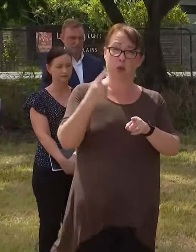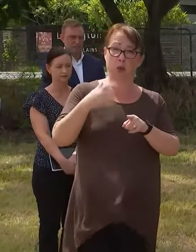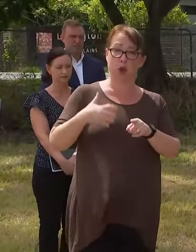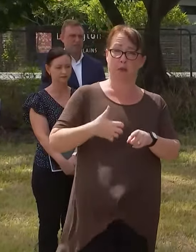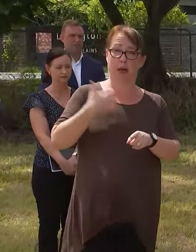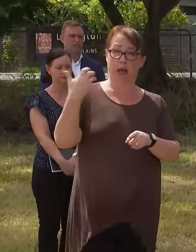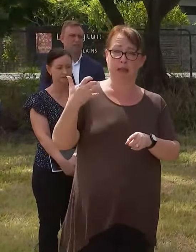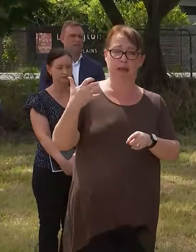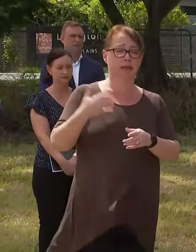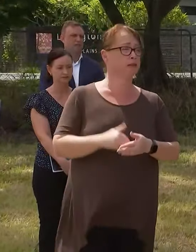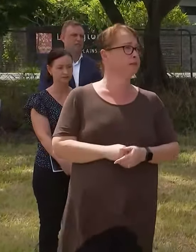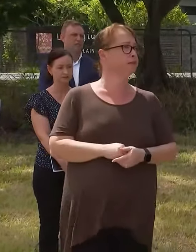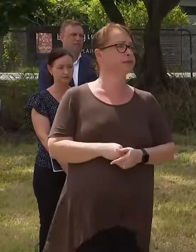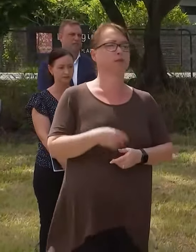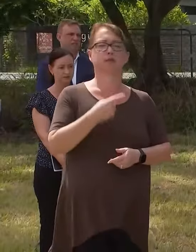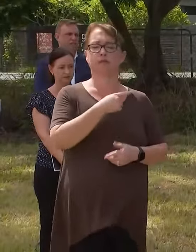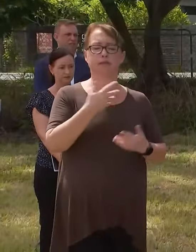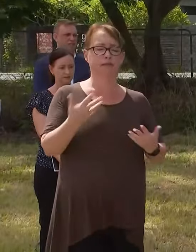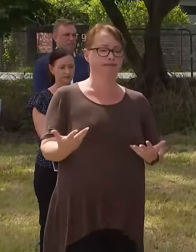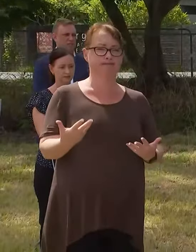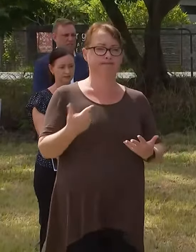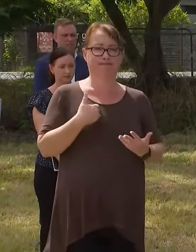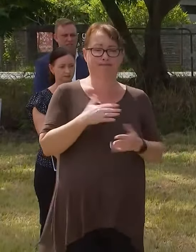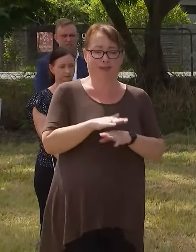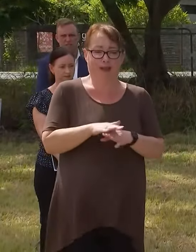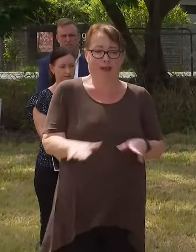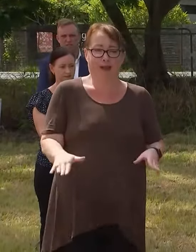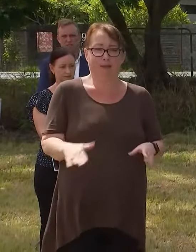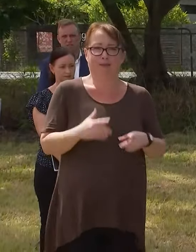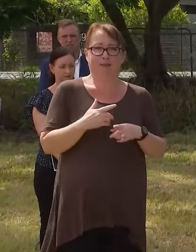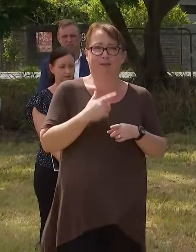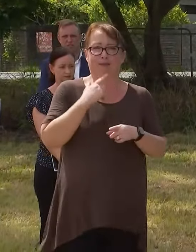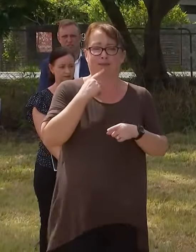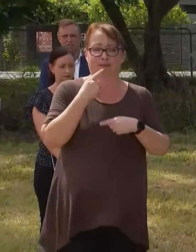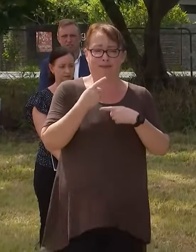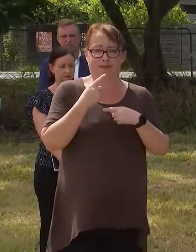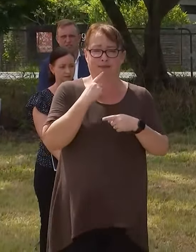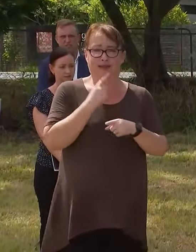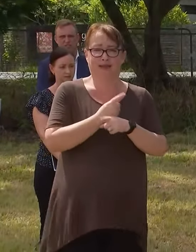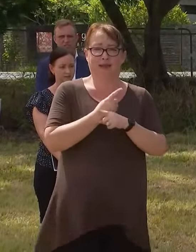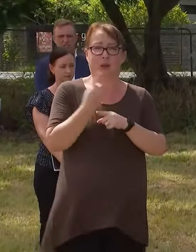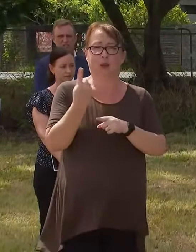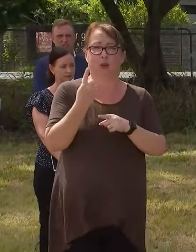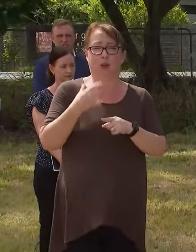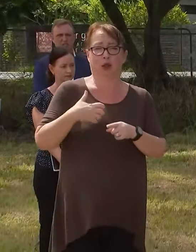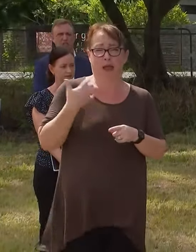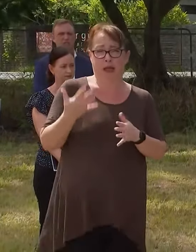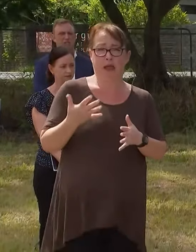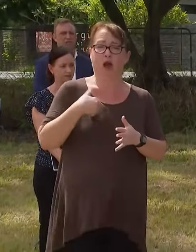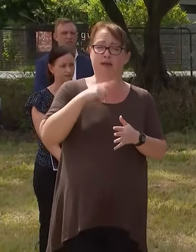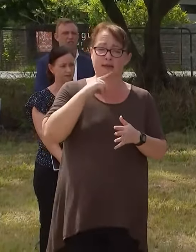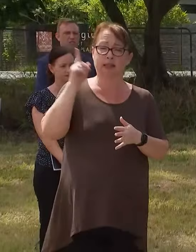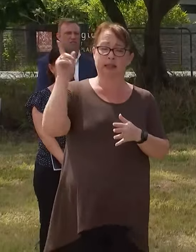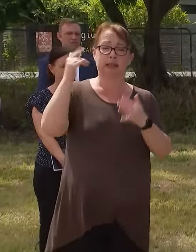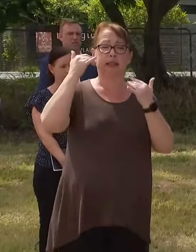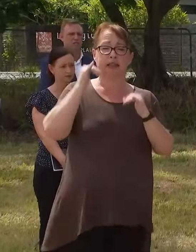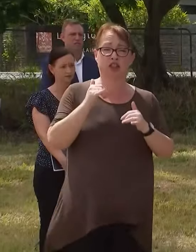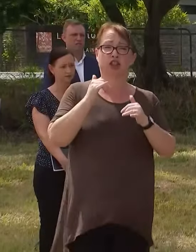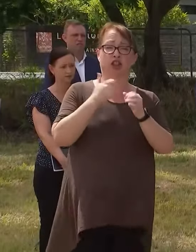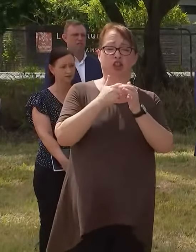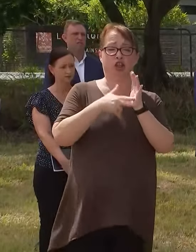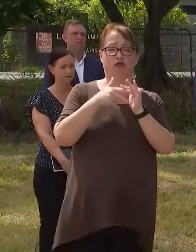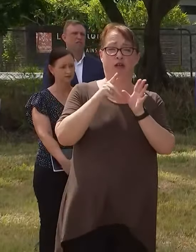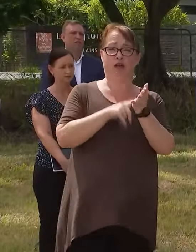can't discuss who has made the complaint. All I can say is the Solicitor General had all of the information before